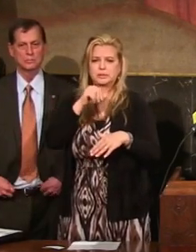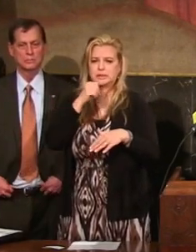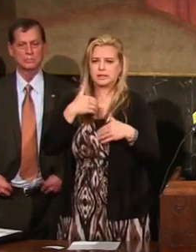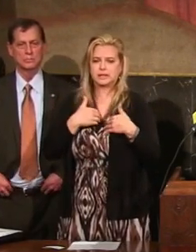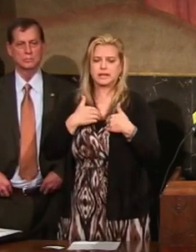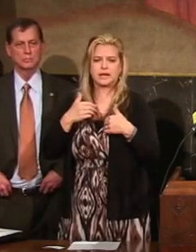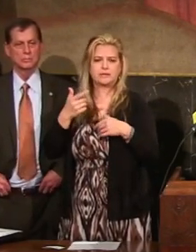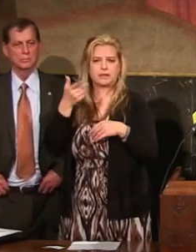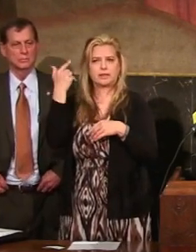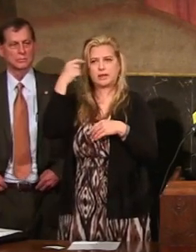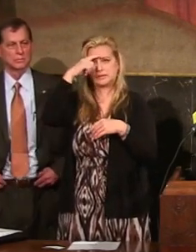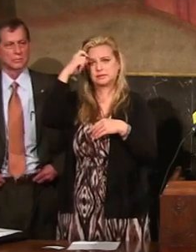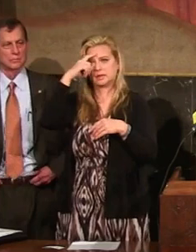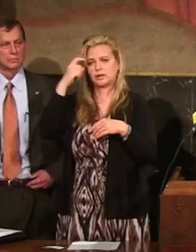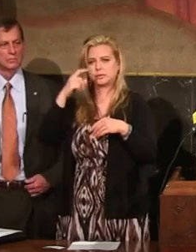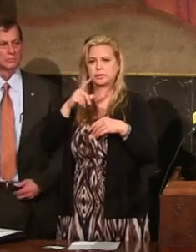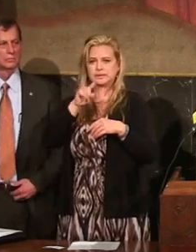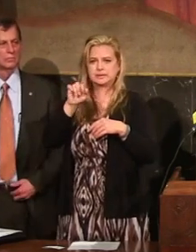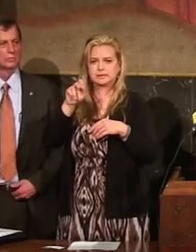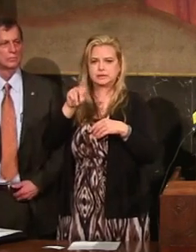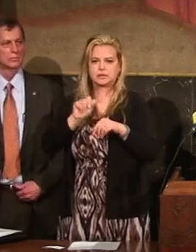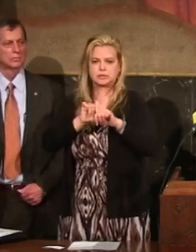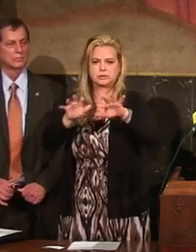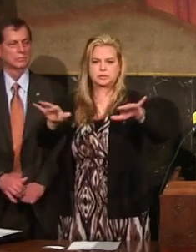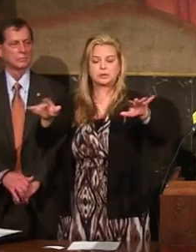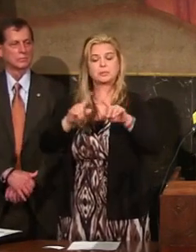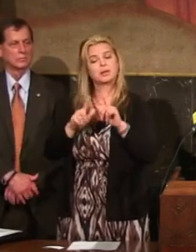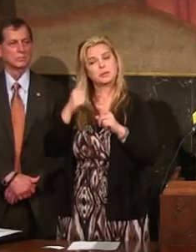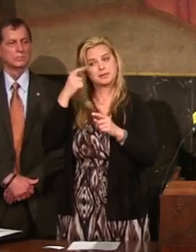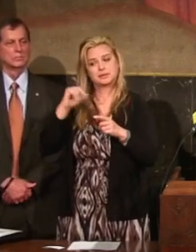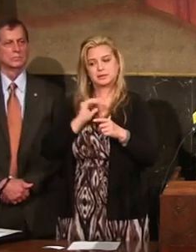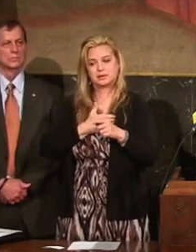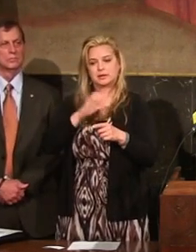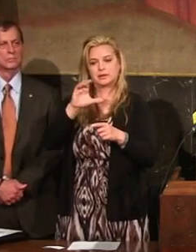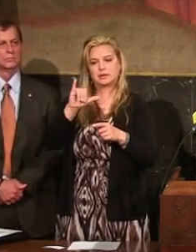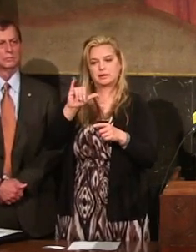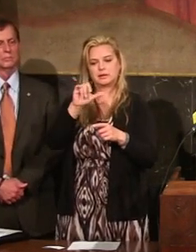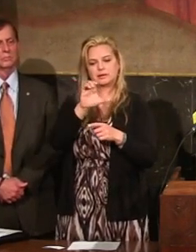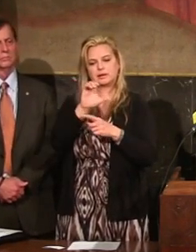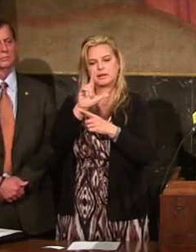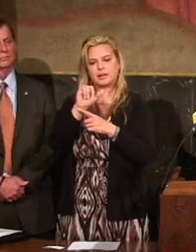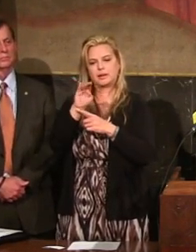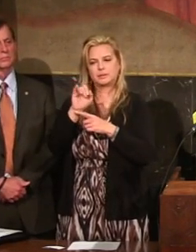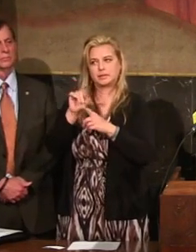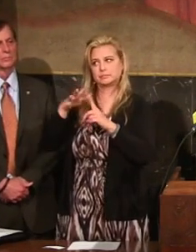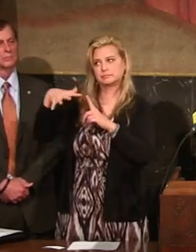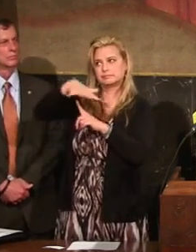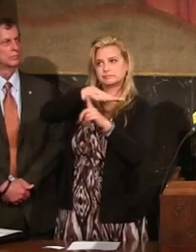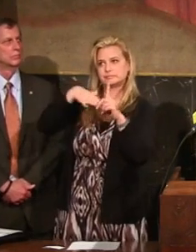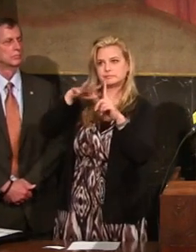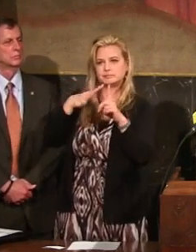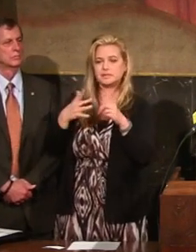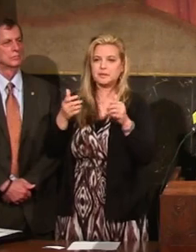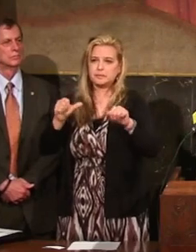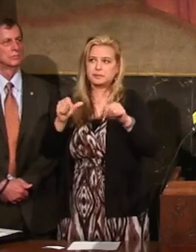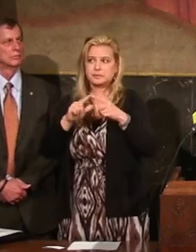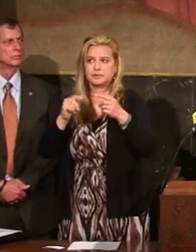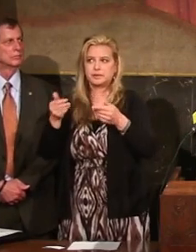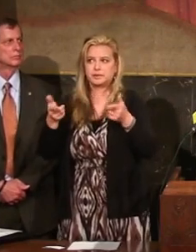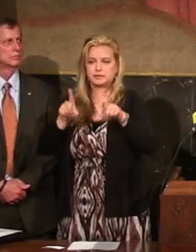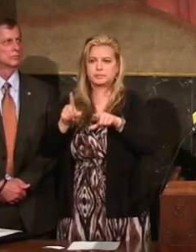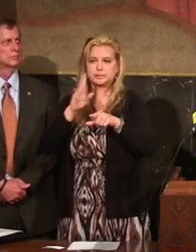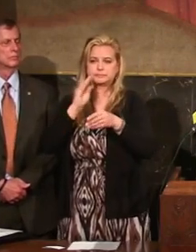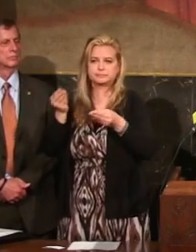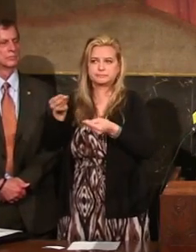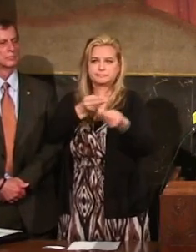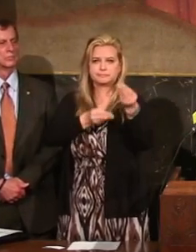summer, but because of our climate and the likelihood of the fact that there will eventually be transmission, we would have to end all of our